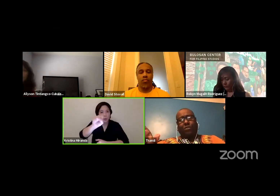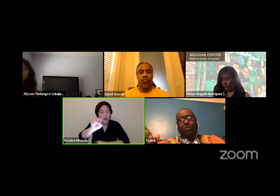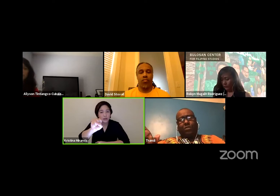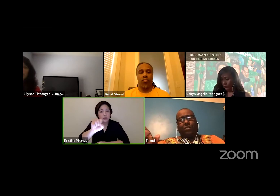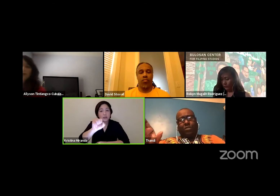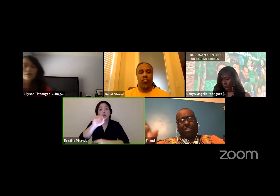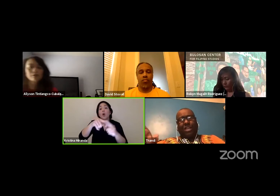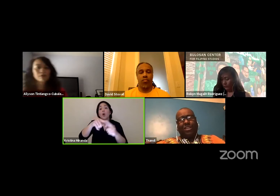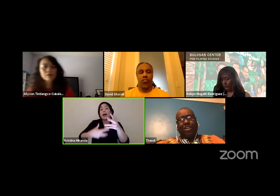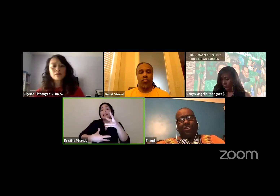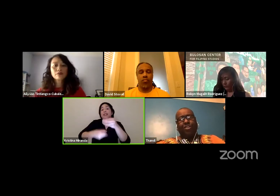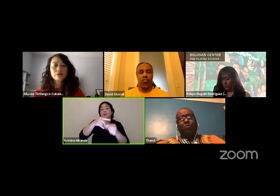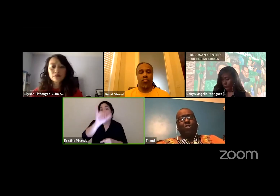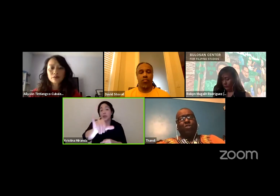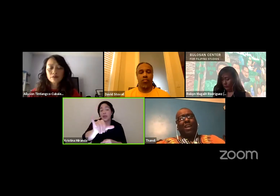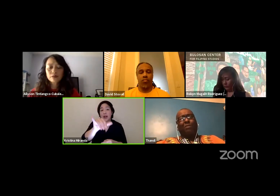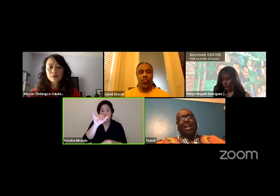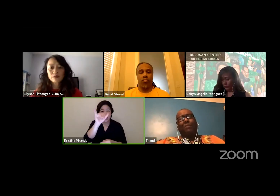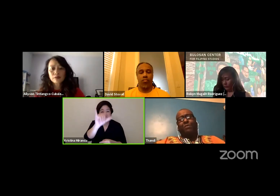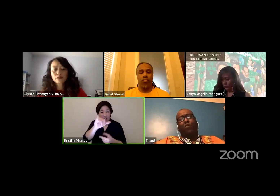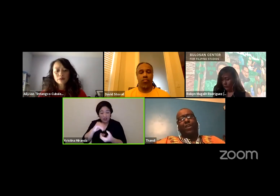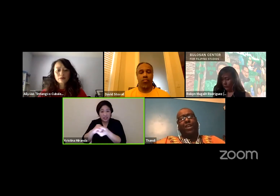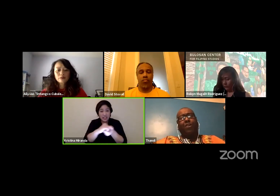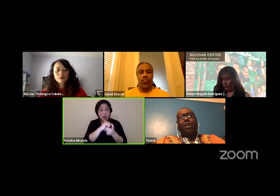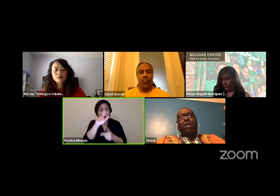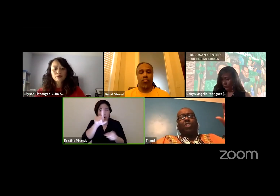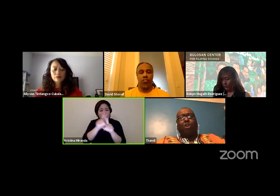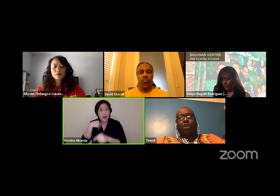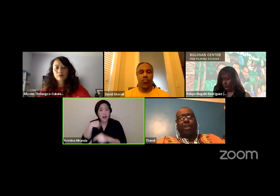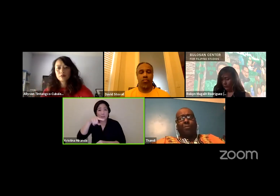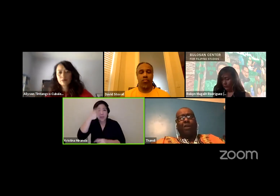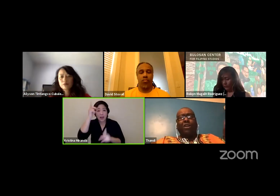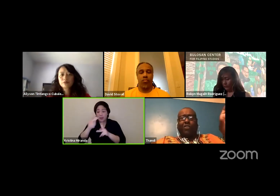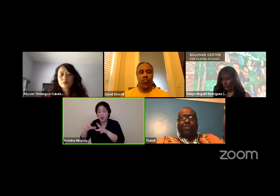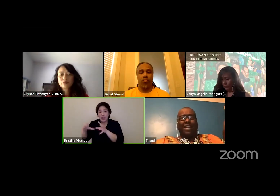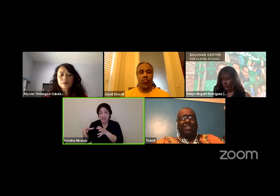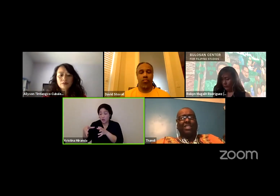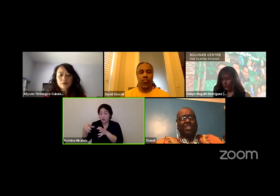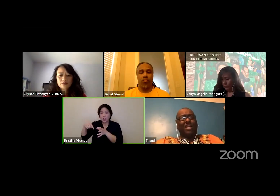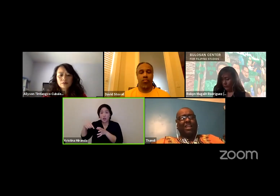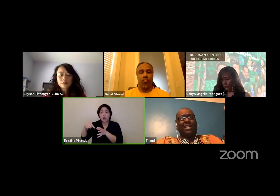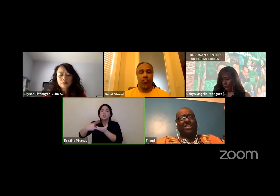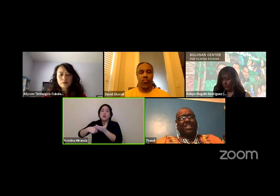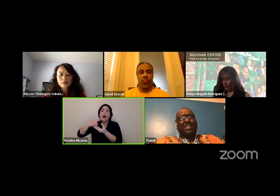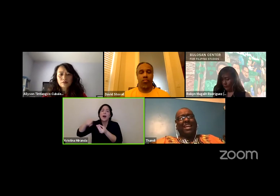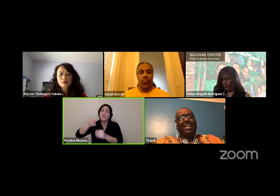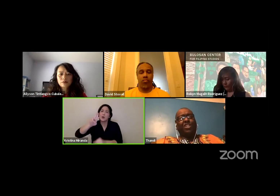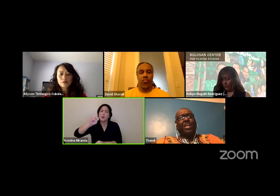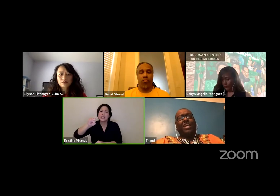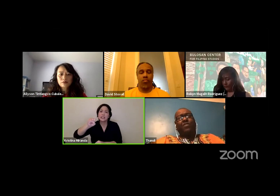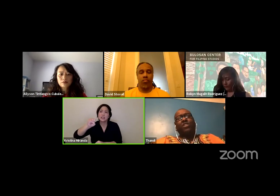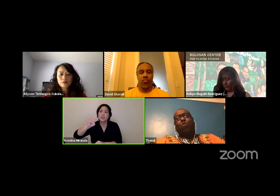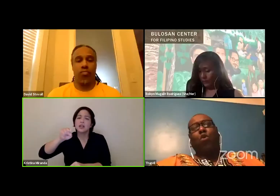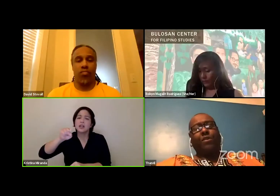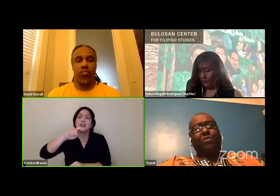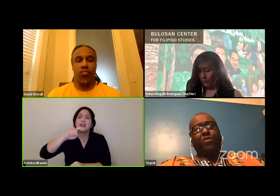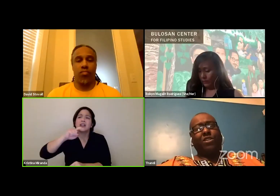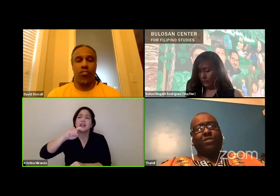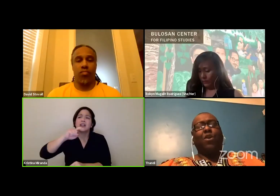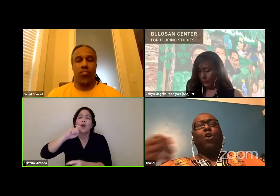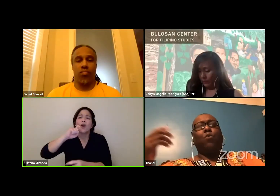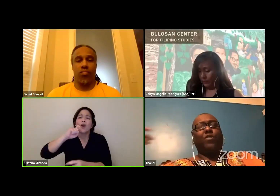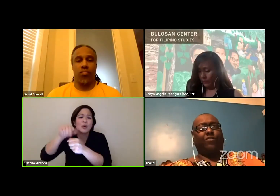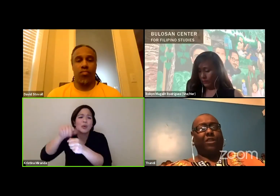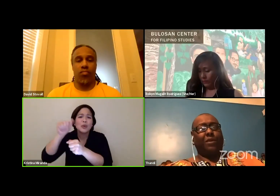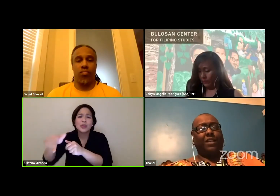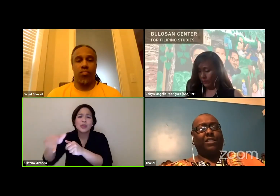physical solidarity, you also had Black people over here talking about the United States does not need to engage in this war of